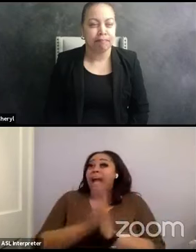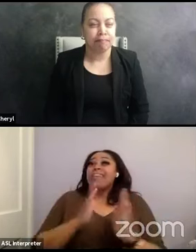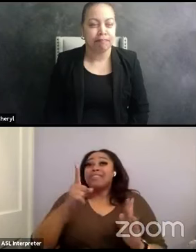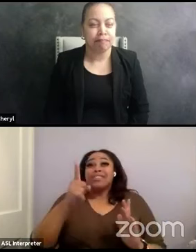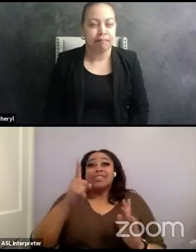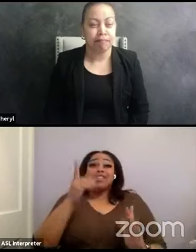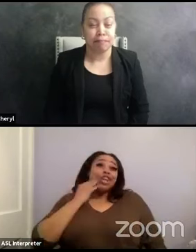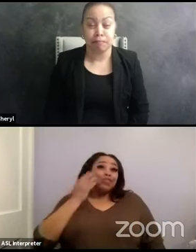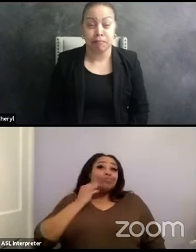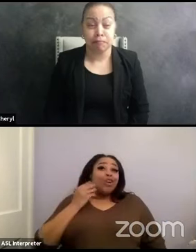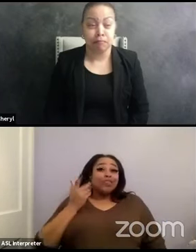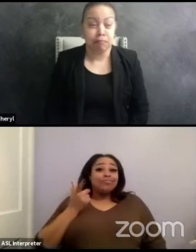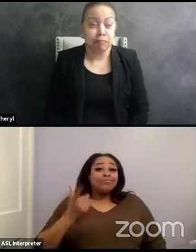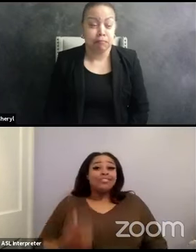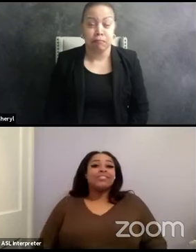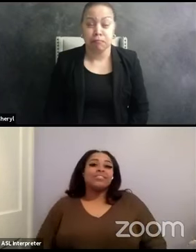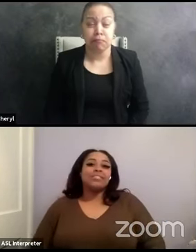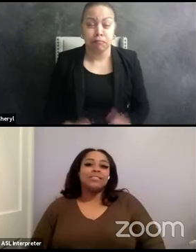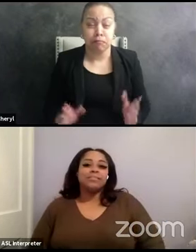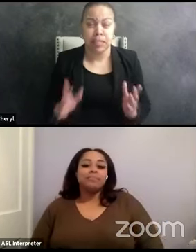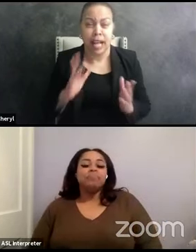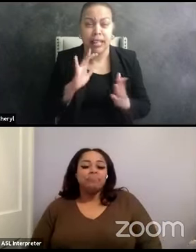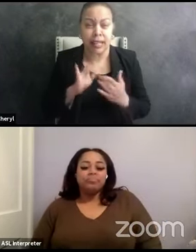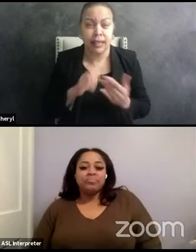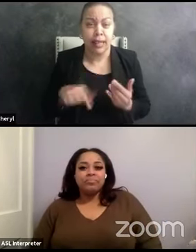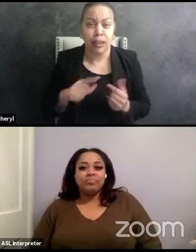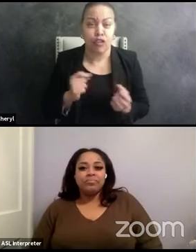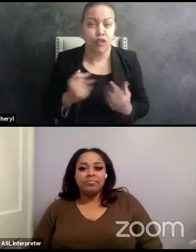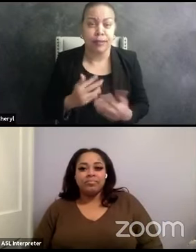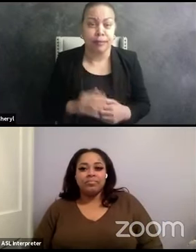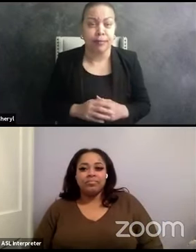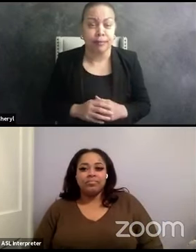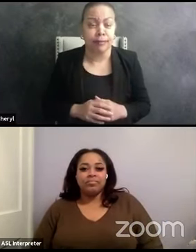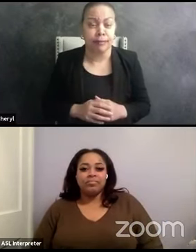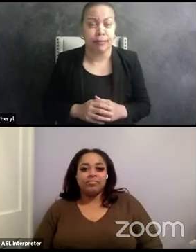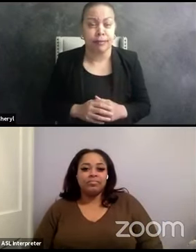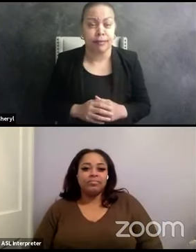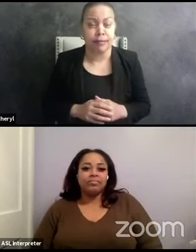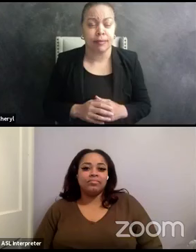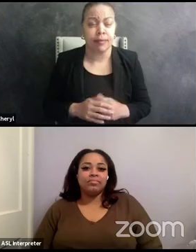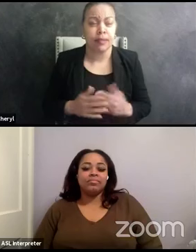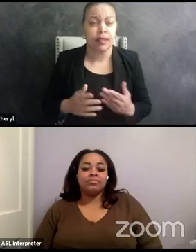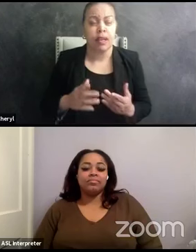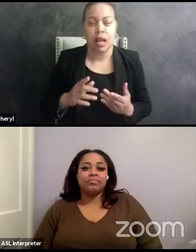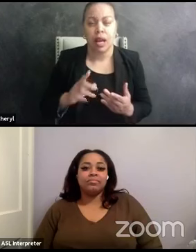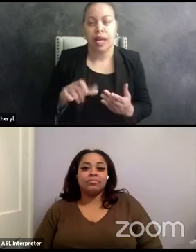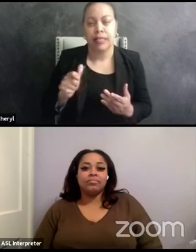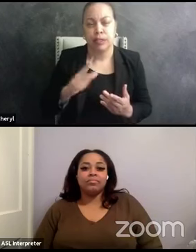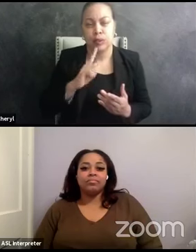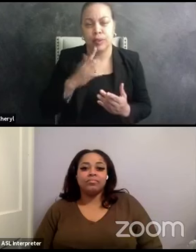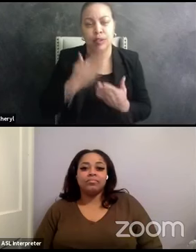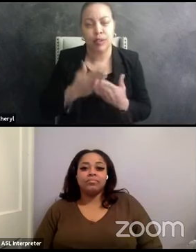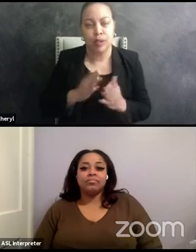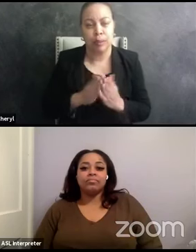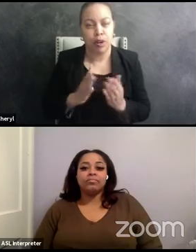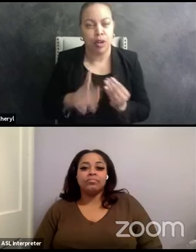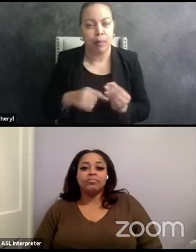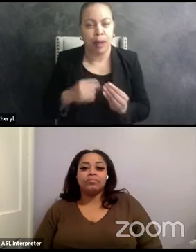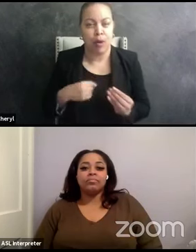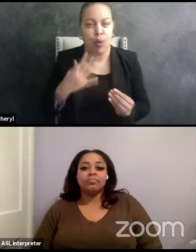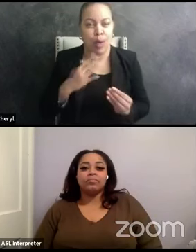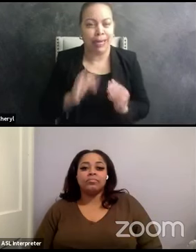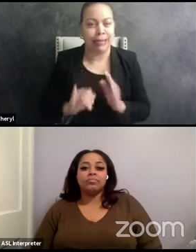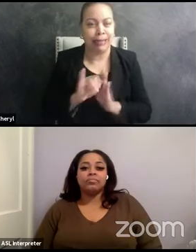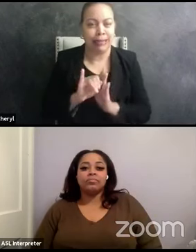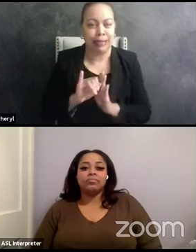Yeah, no, no, no. I think that there's a huge fear around that. I mean, there's a really good book around white identity. It's